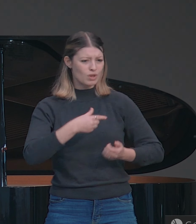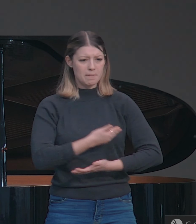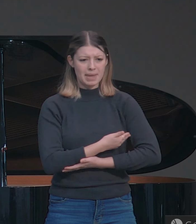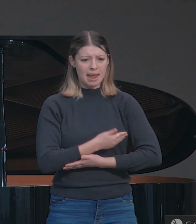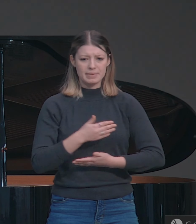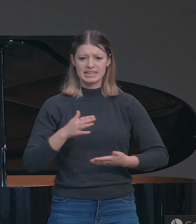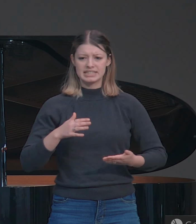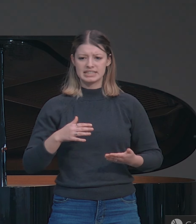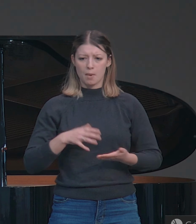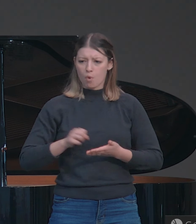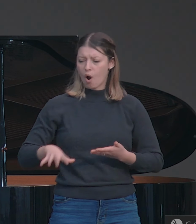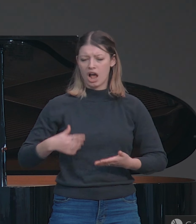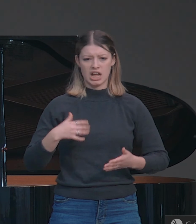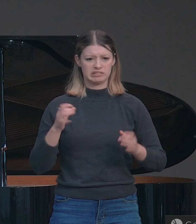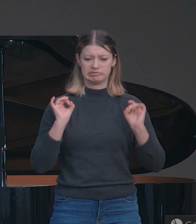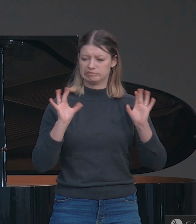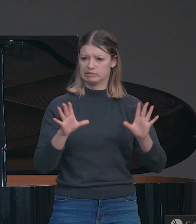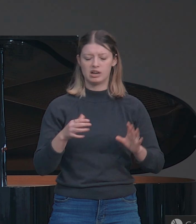people impartially?